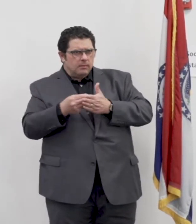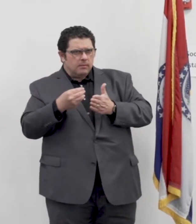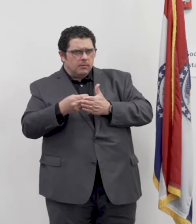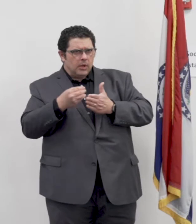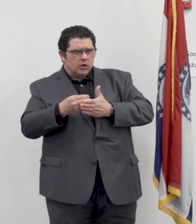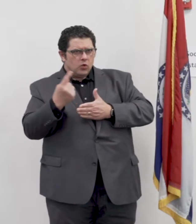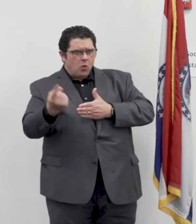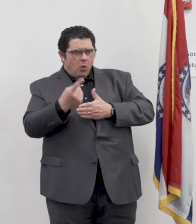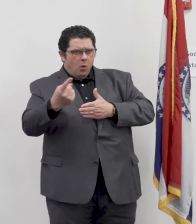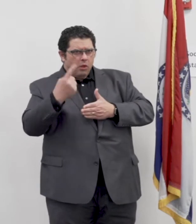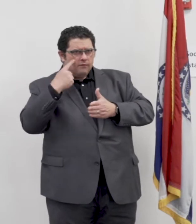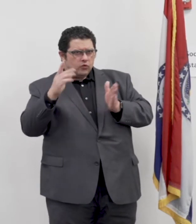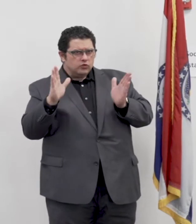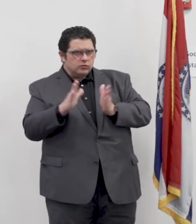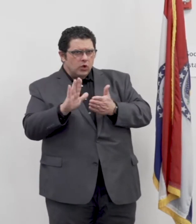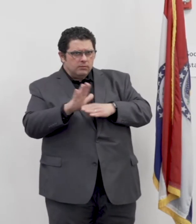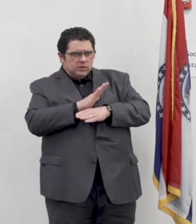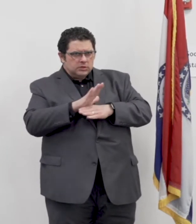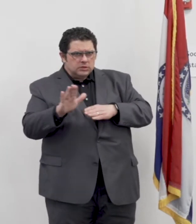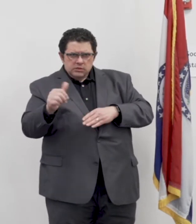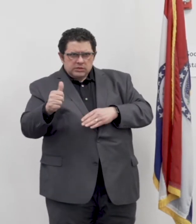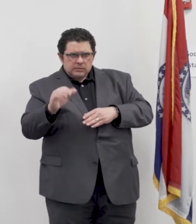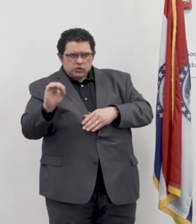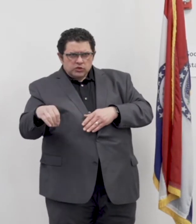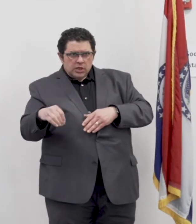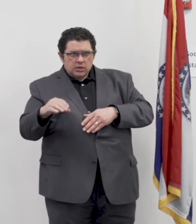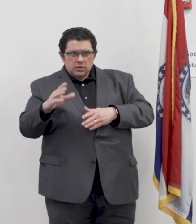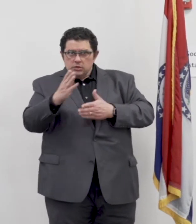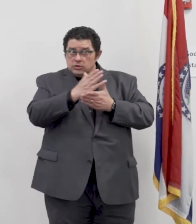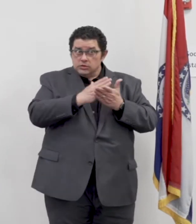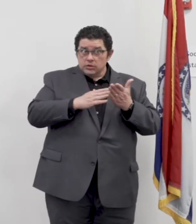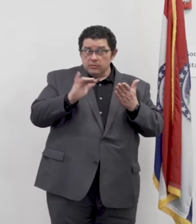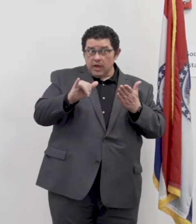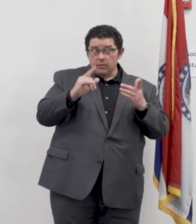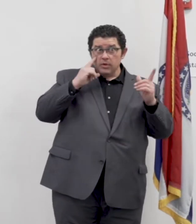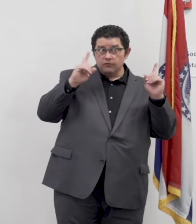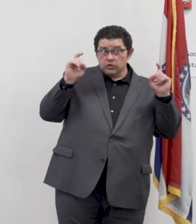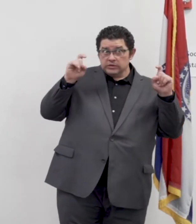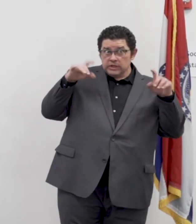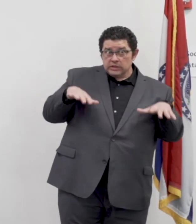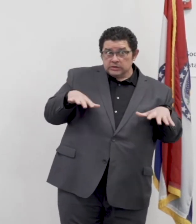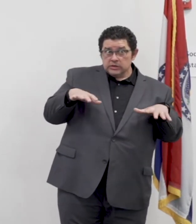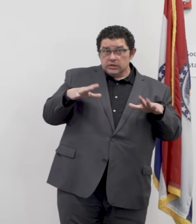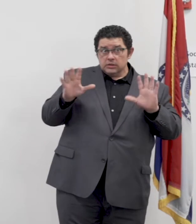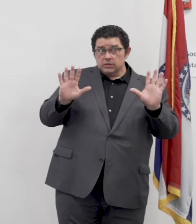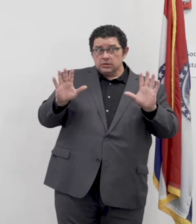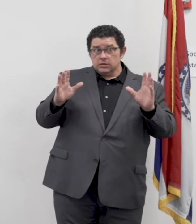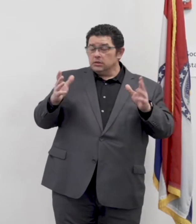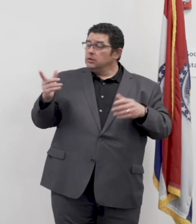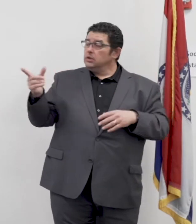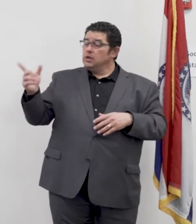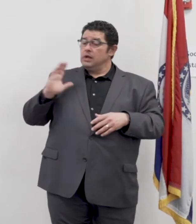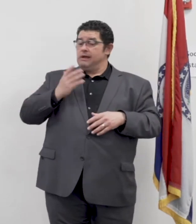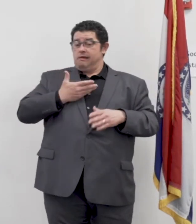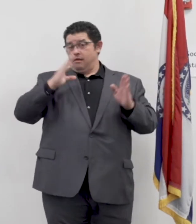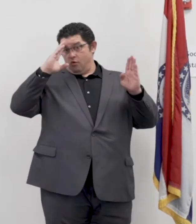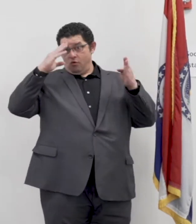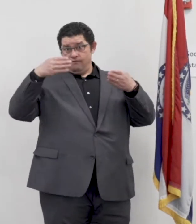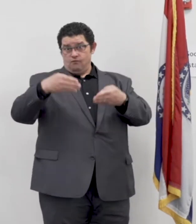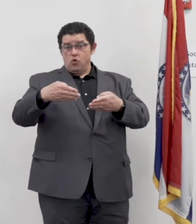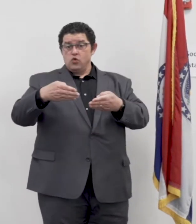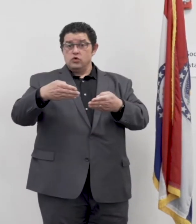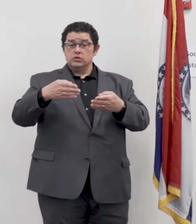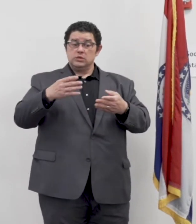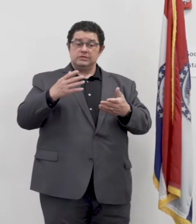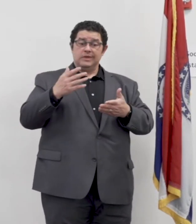allocated specifically for small business. Is some of this money going to go for testing? Our primary focus with response has